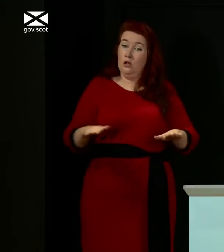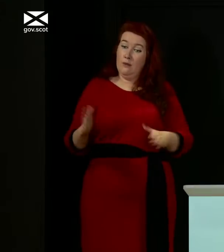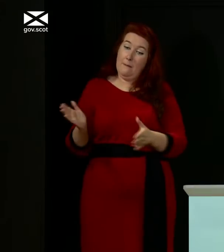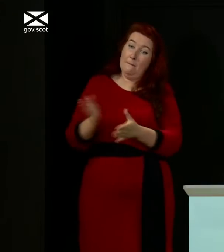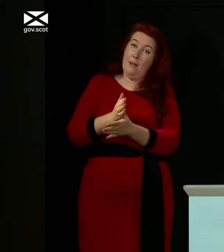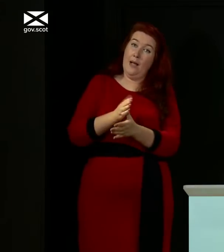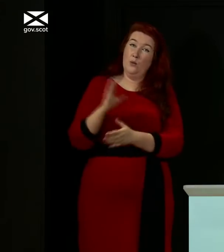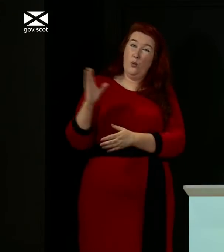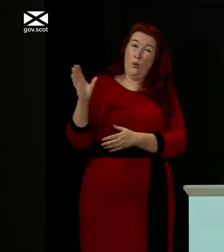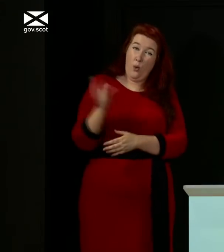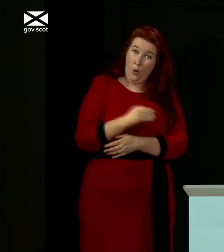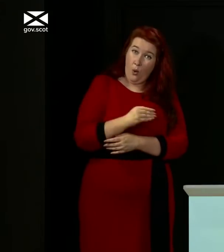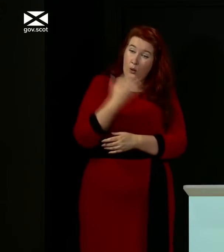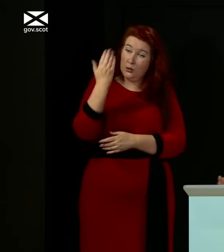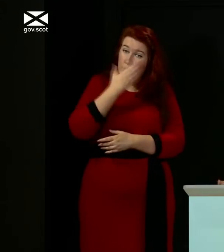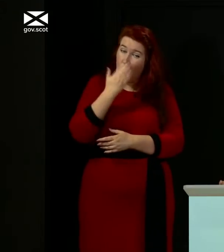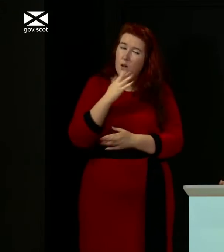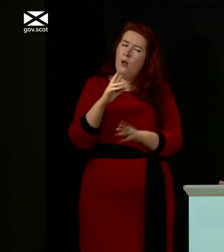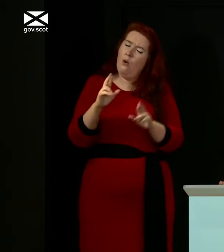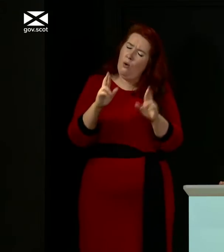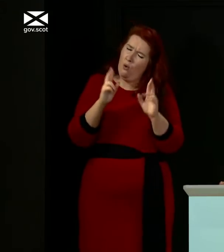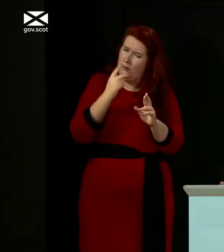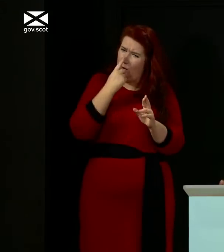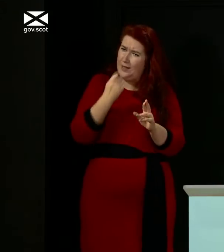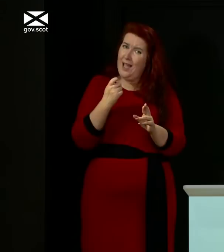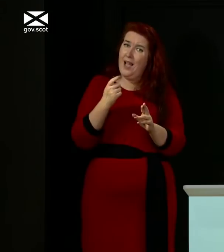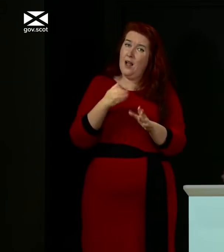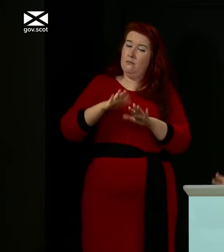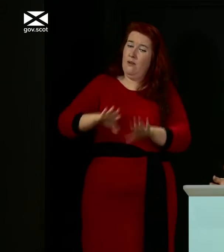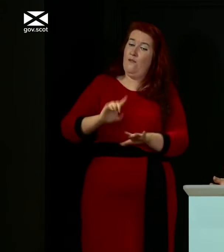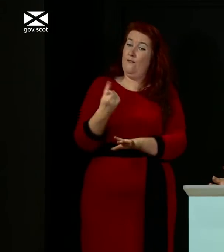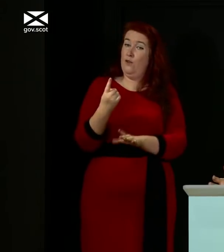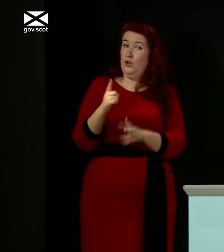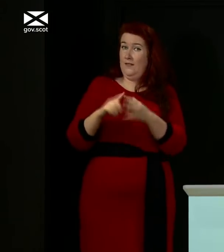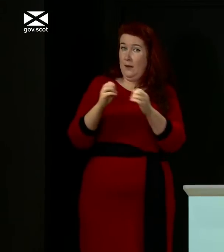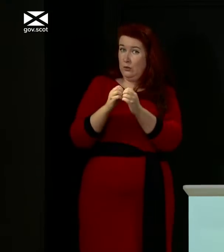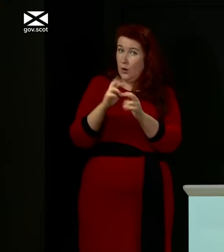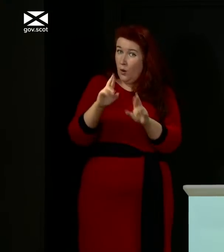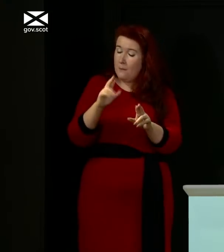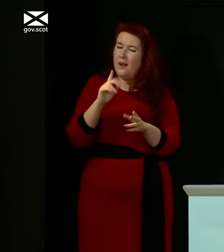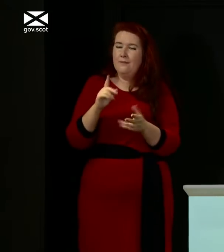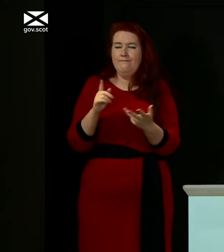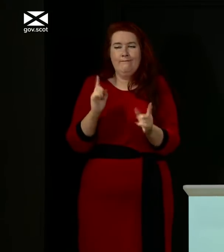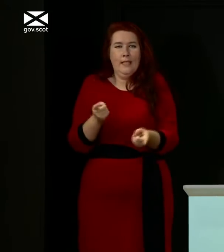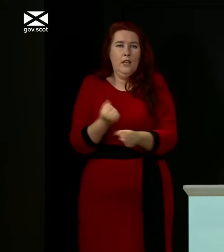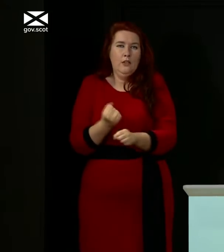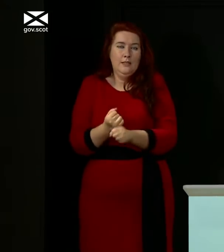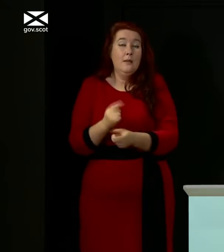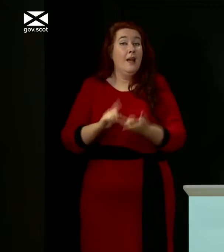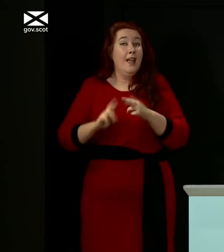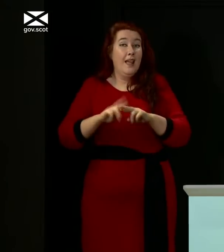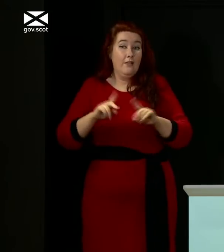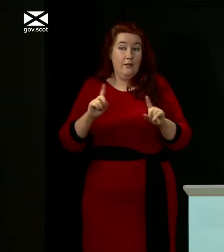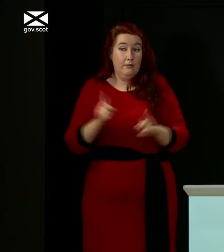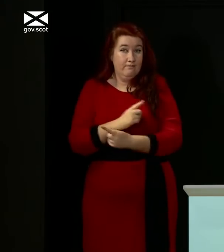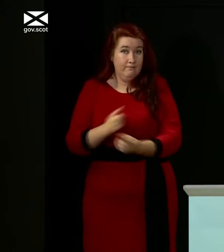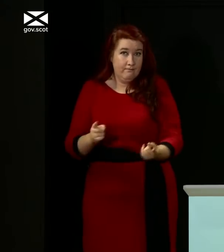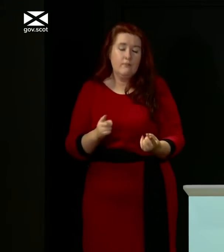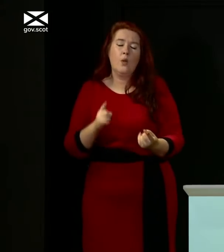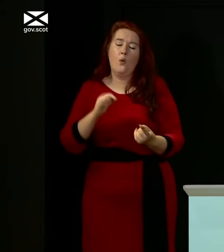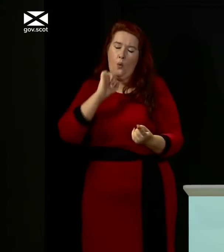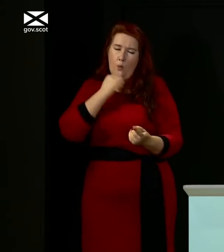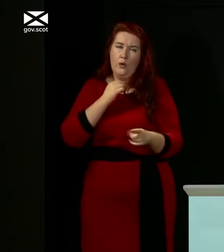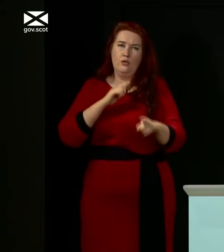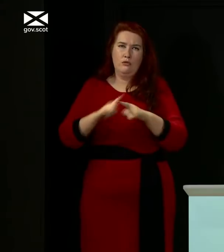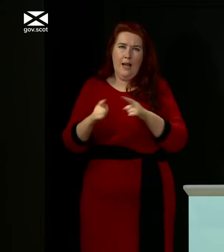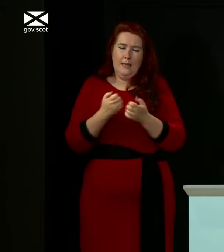schools, and I still hope we can and by the 1st of February, but I can't guarantee that. But if that's not possible, we will absolutely be trying to